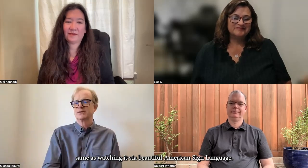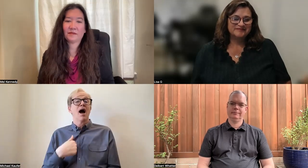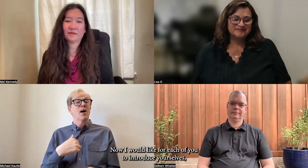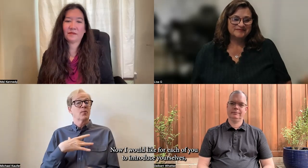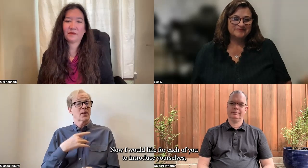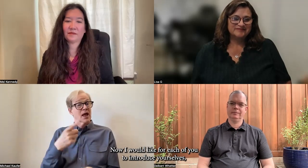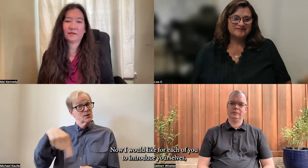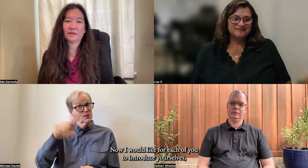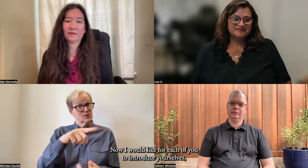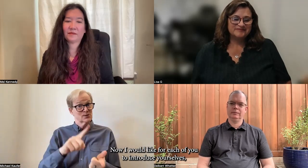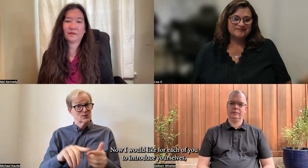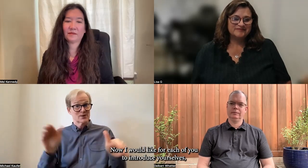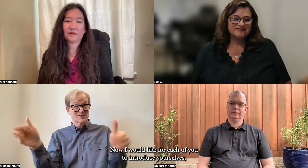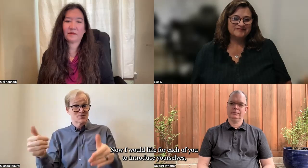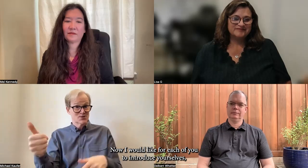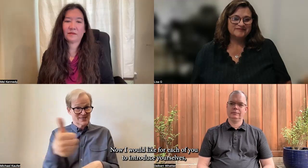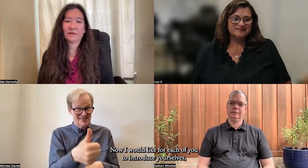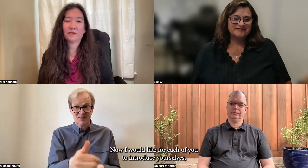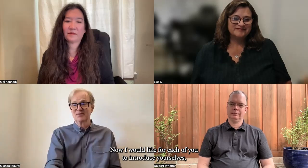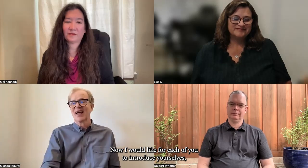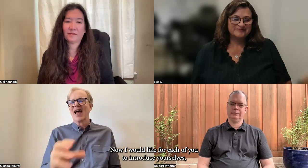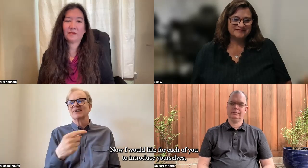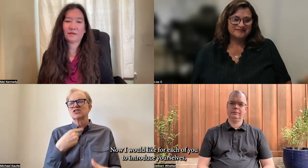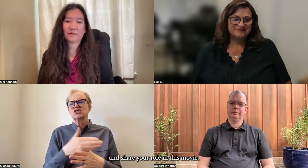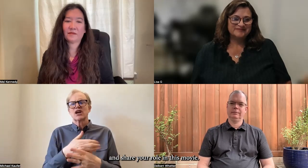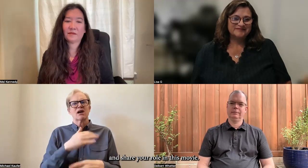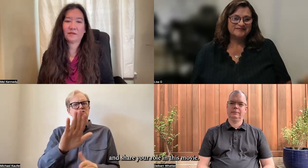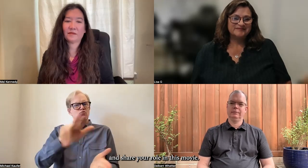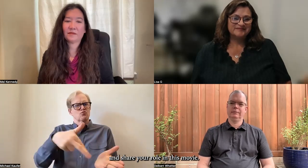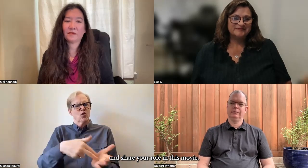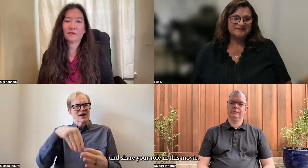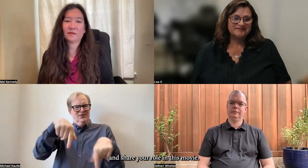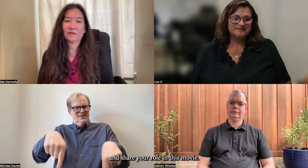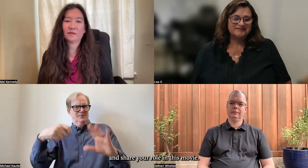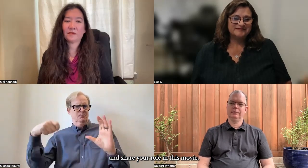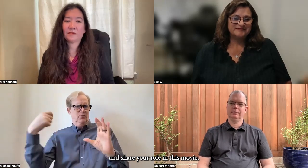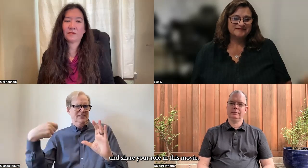Language. Now I'd like for each of you to introduce yourselves and share your role in this movie.